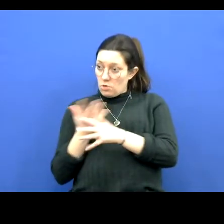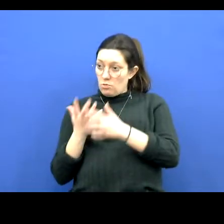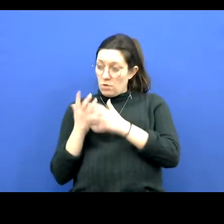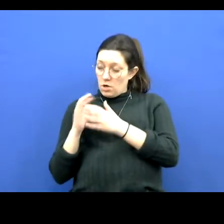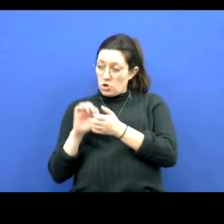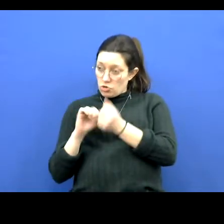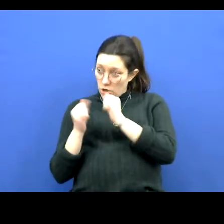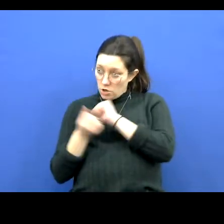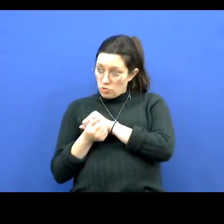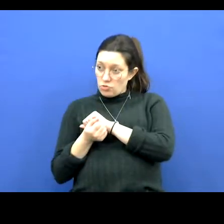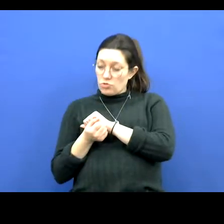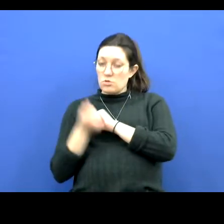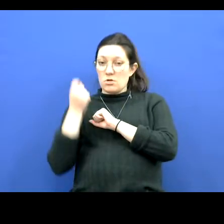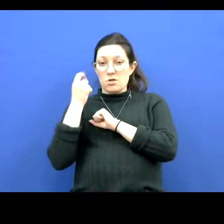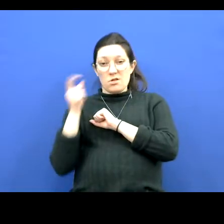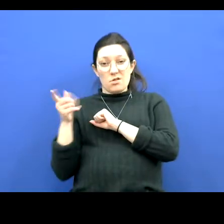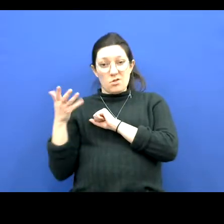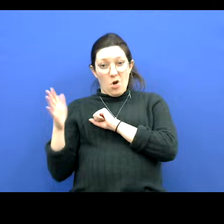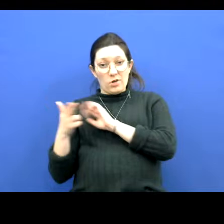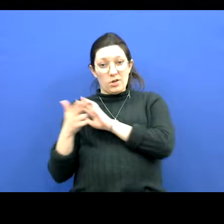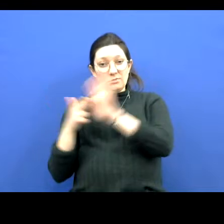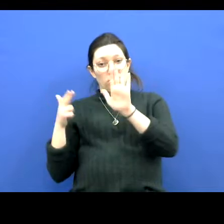historic site